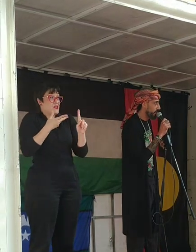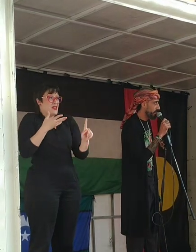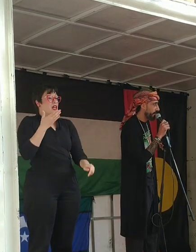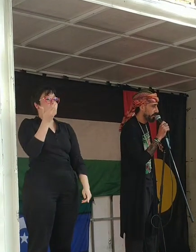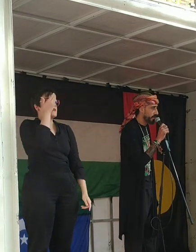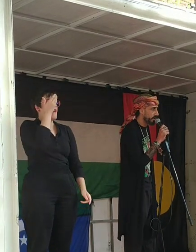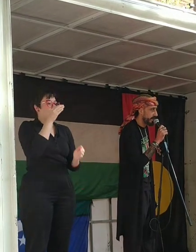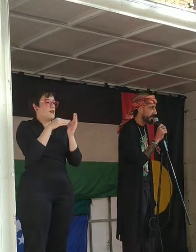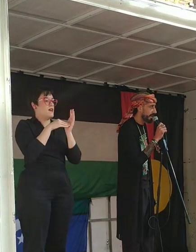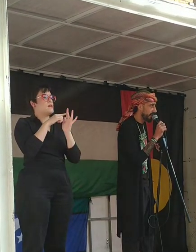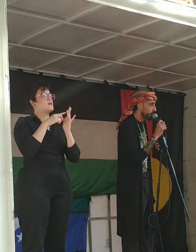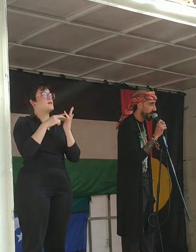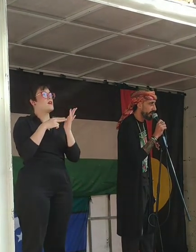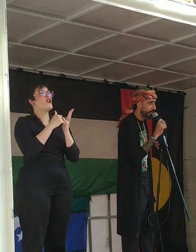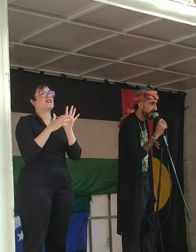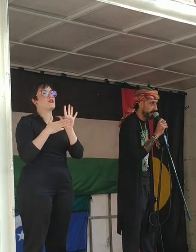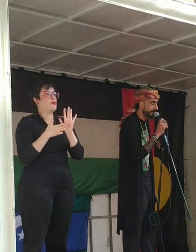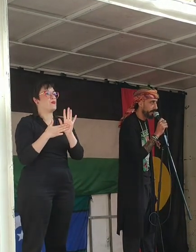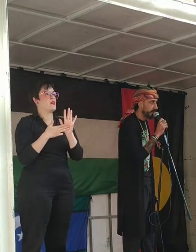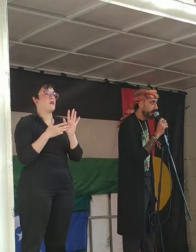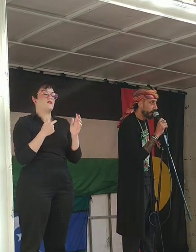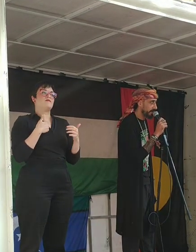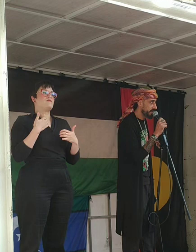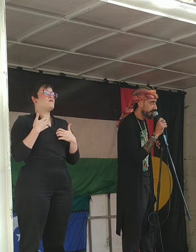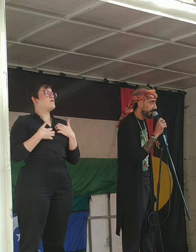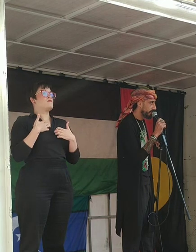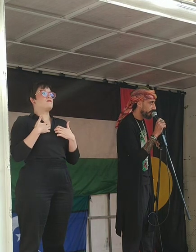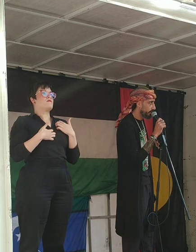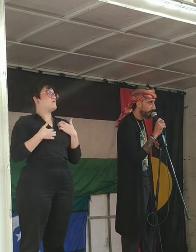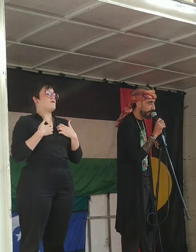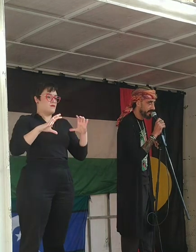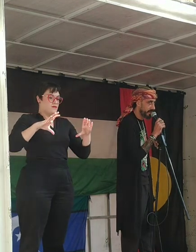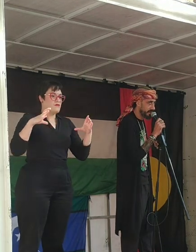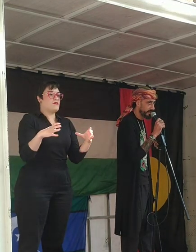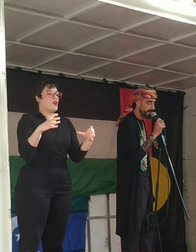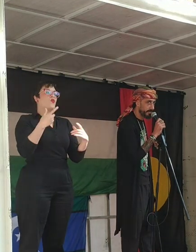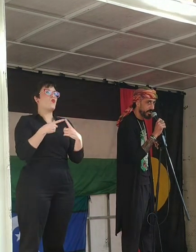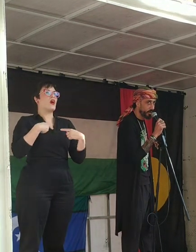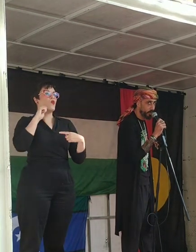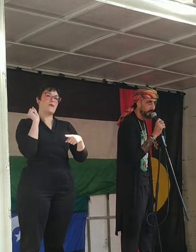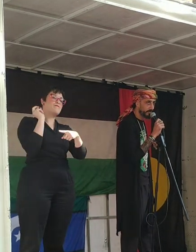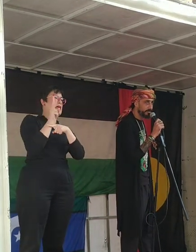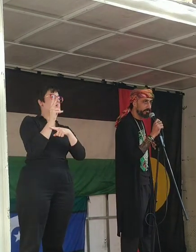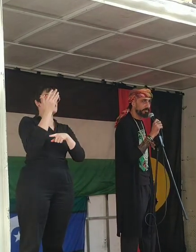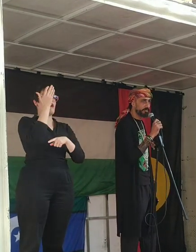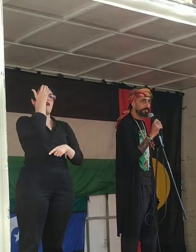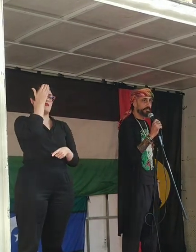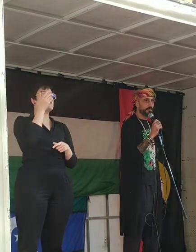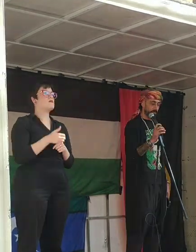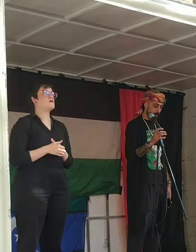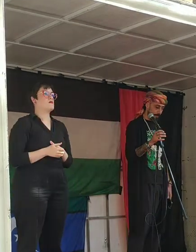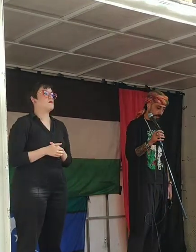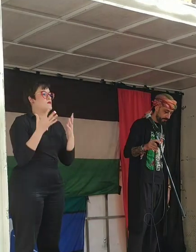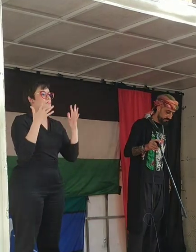so excited to feel this unity, and I can't wait to break them. All of us together. We will break Zionism.